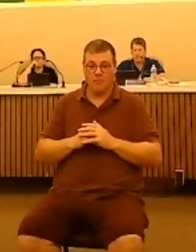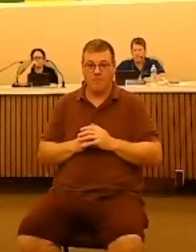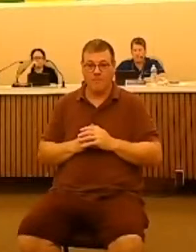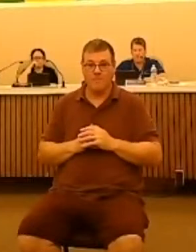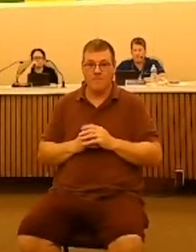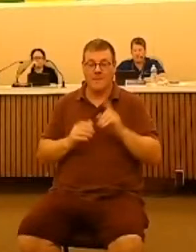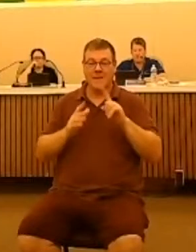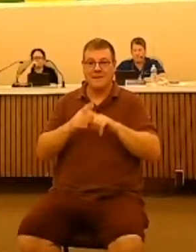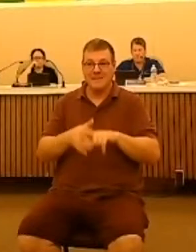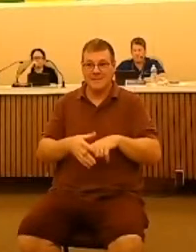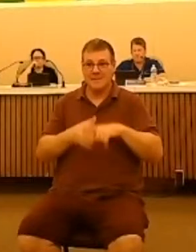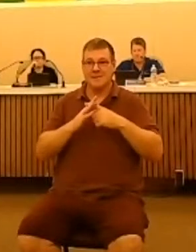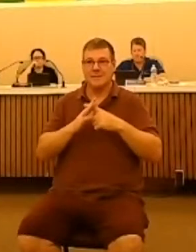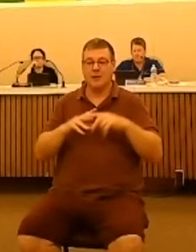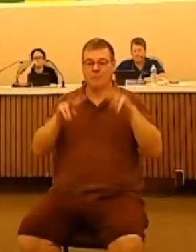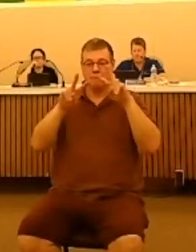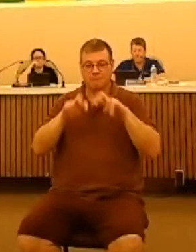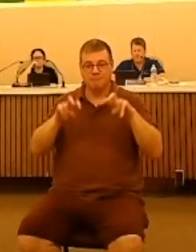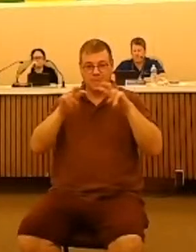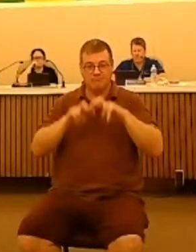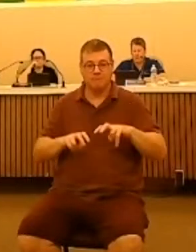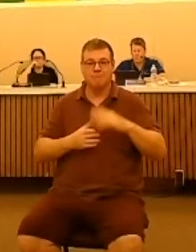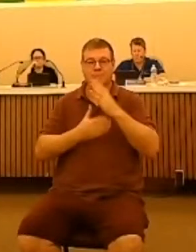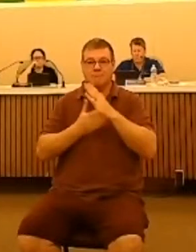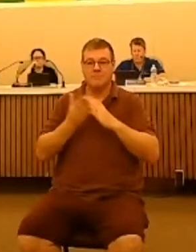into some of the stuff in terms of